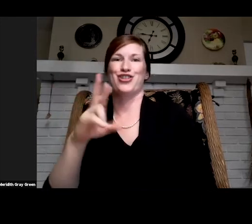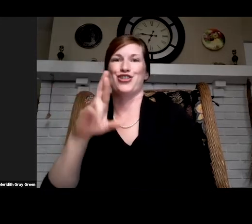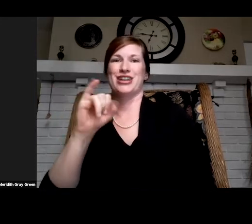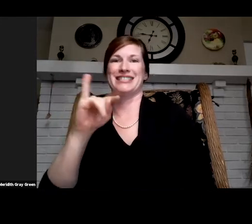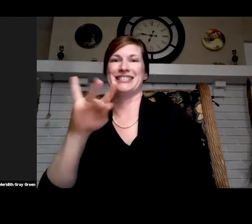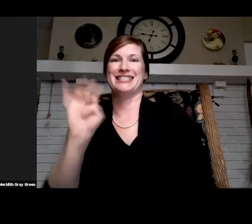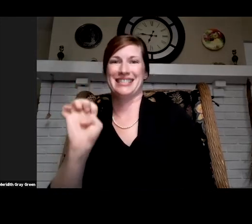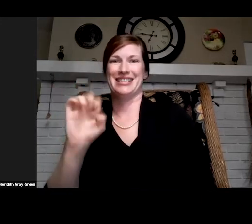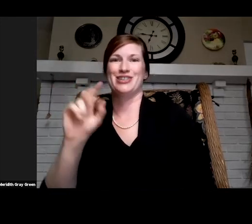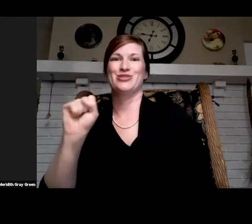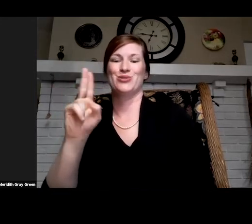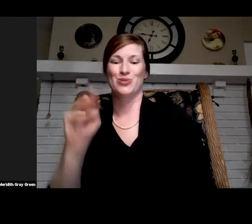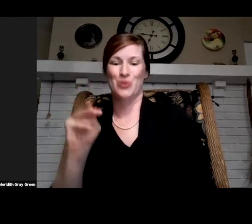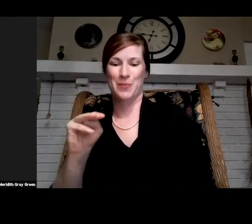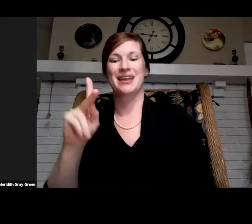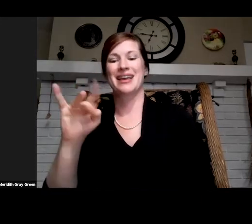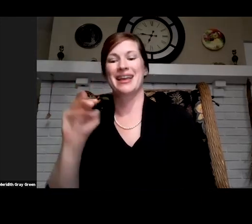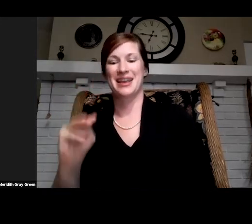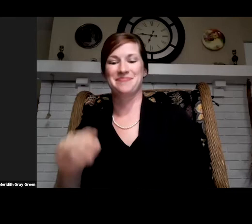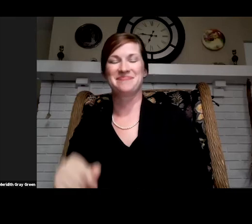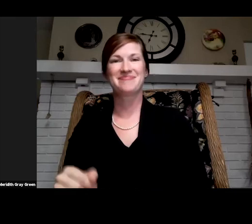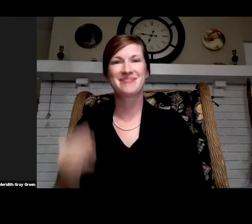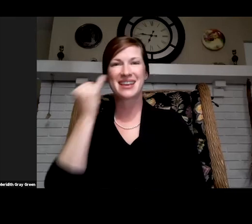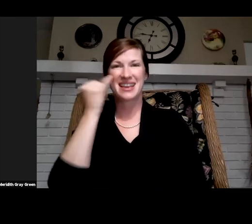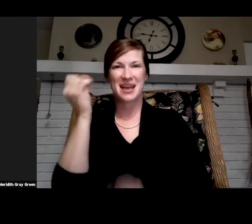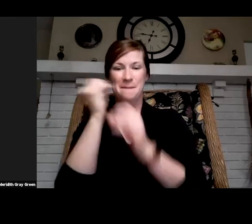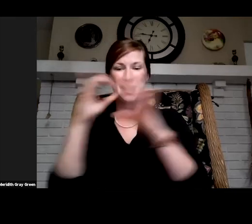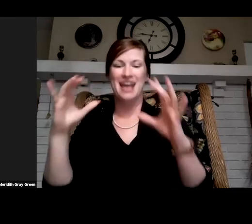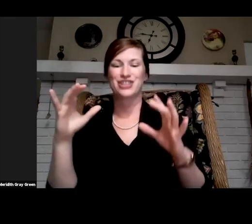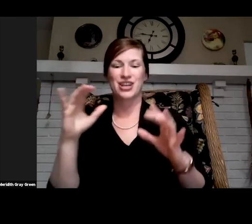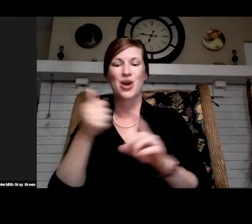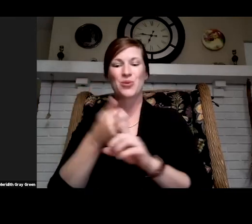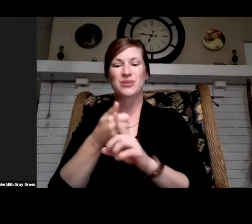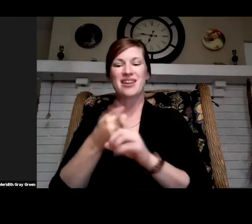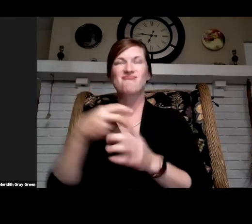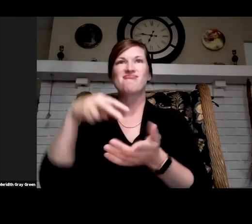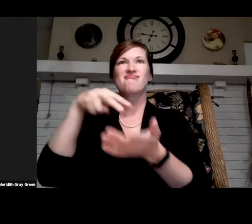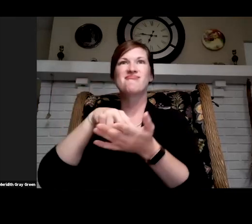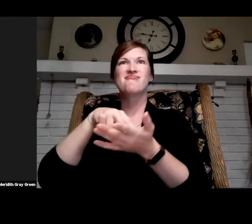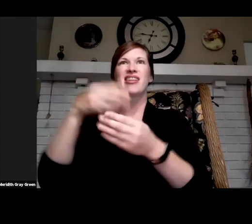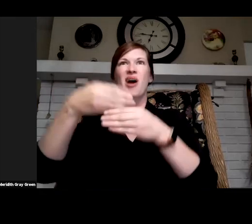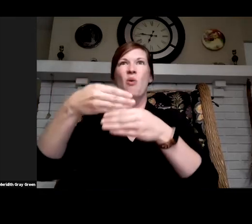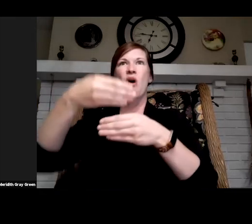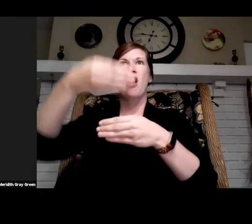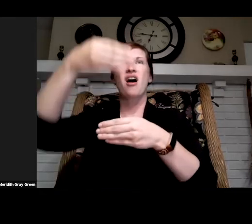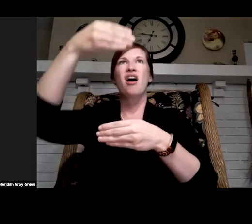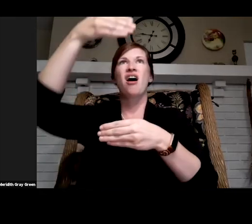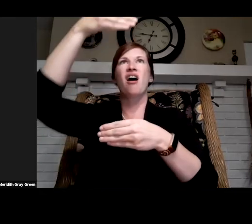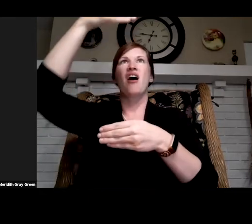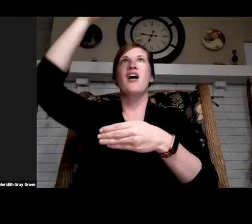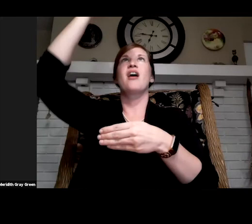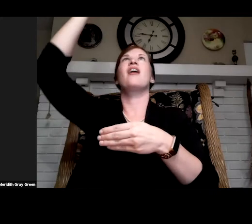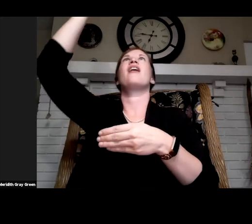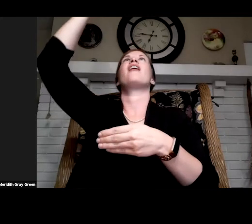we arrive at the mural by Christine Sum Kim. If you can imagine yourself